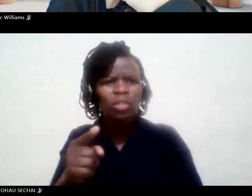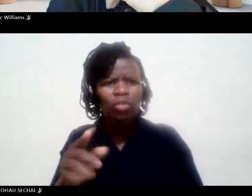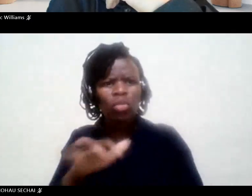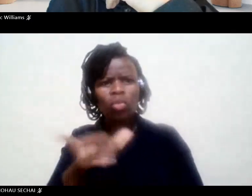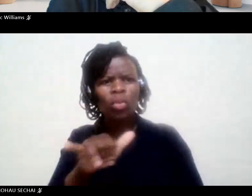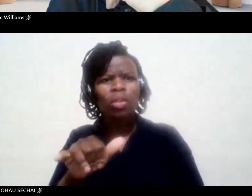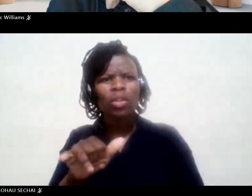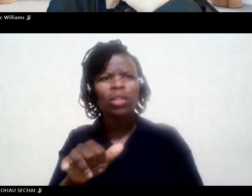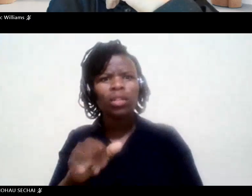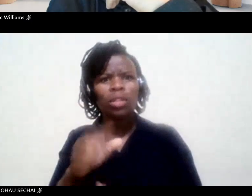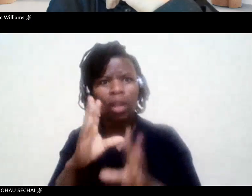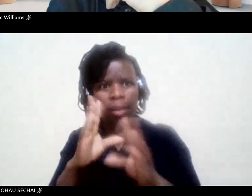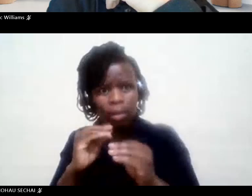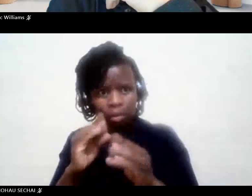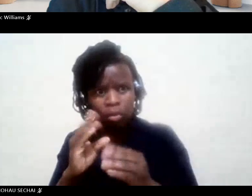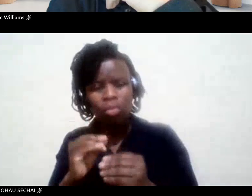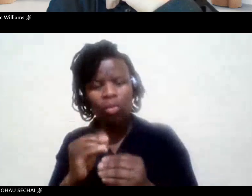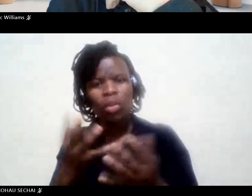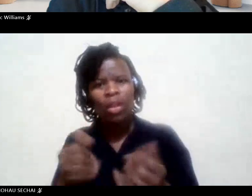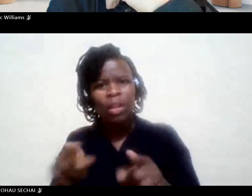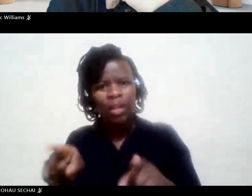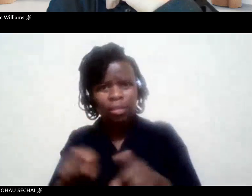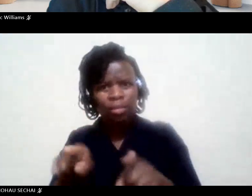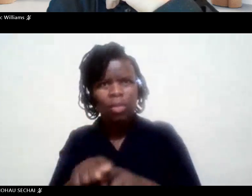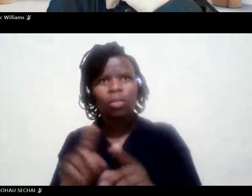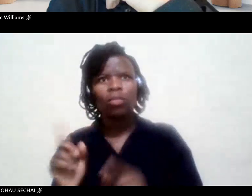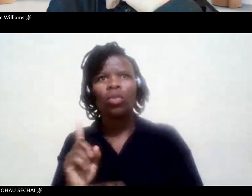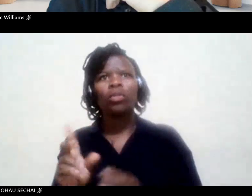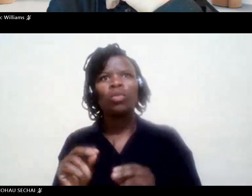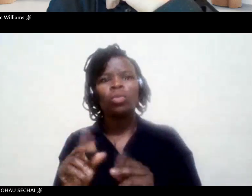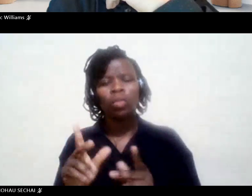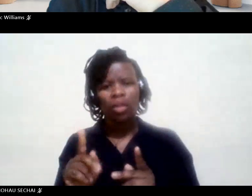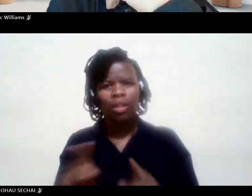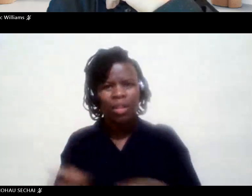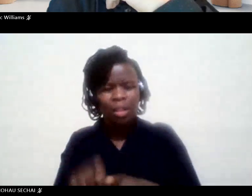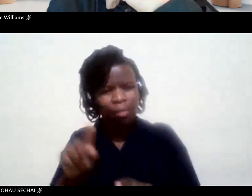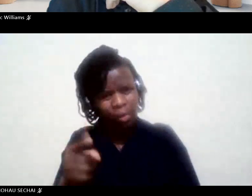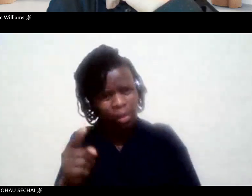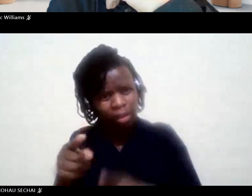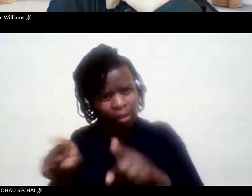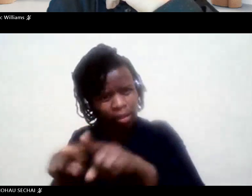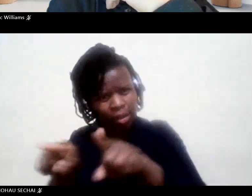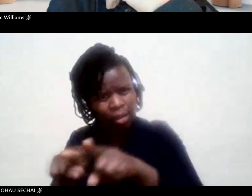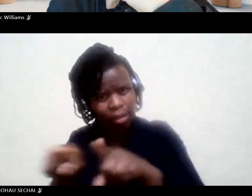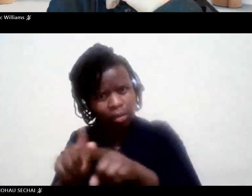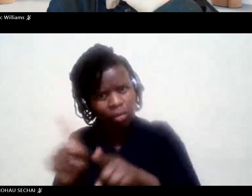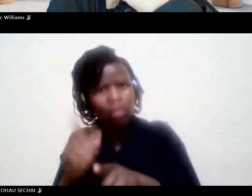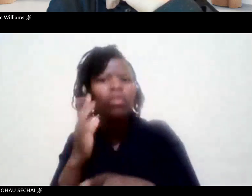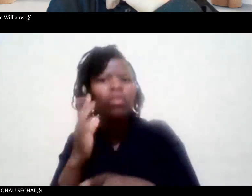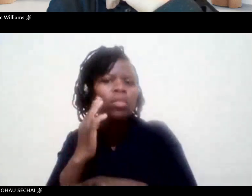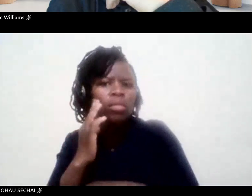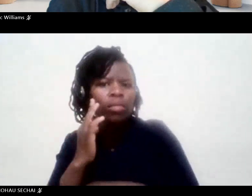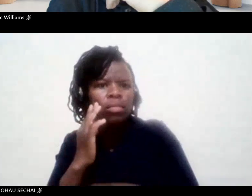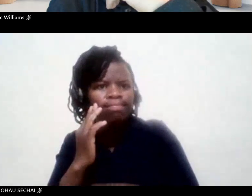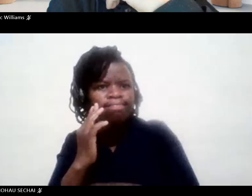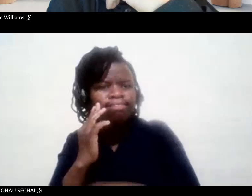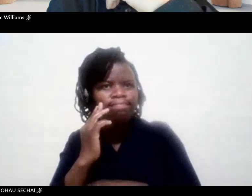everything, we started picking on him, So things like when we are going out, and